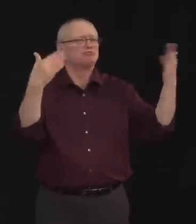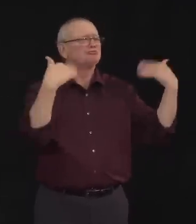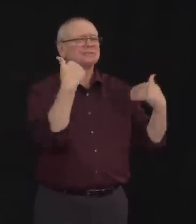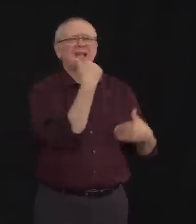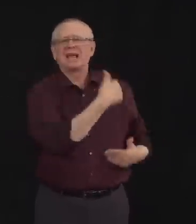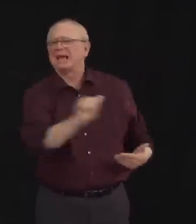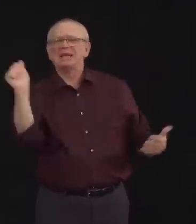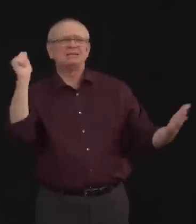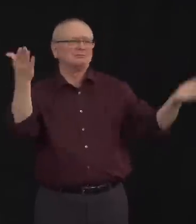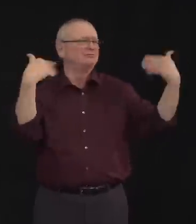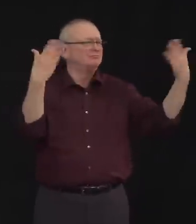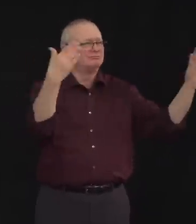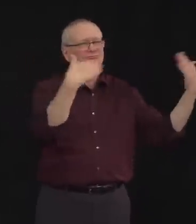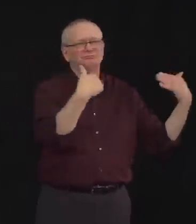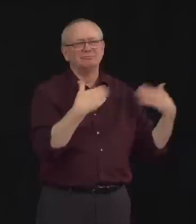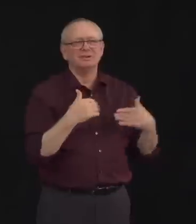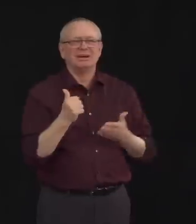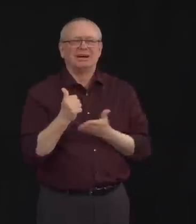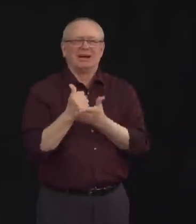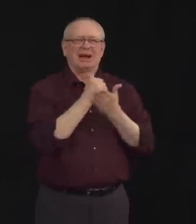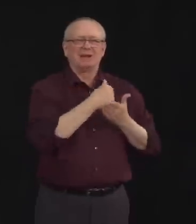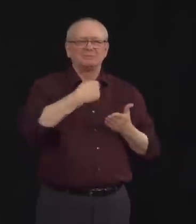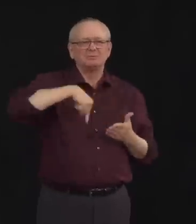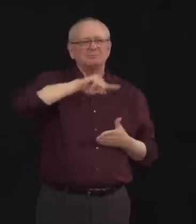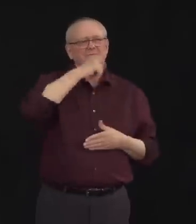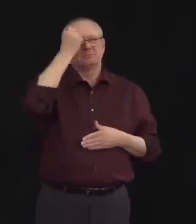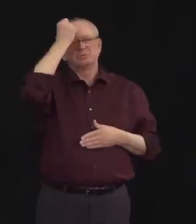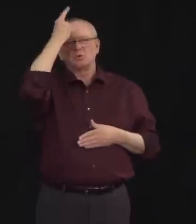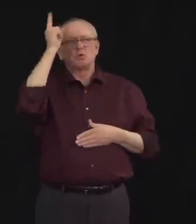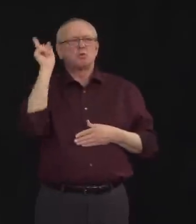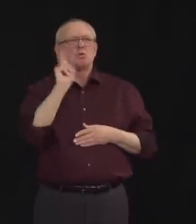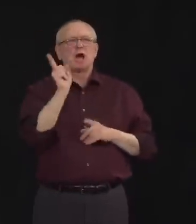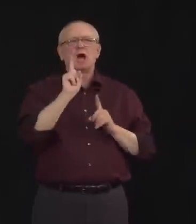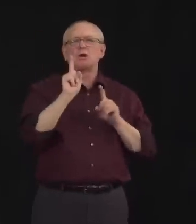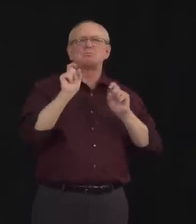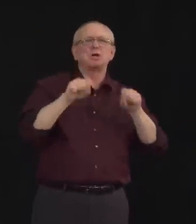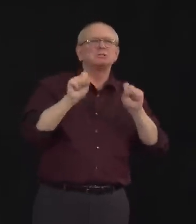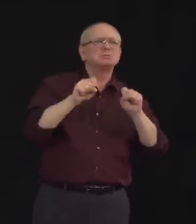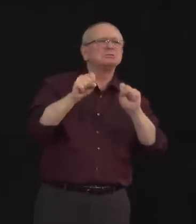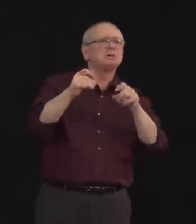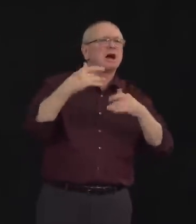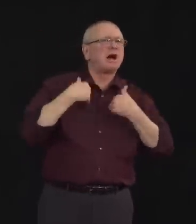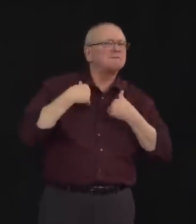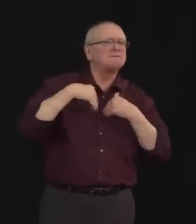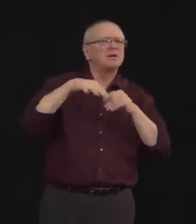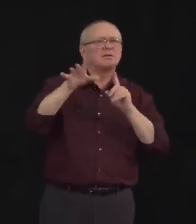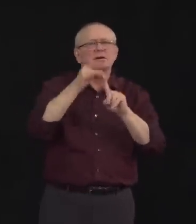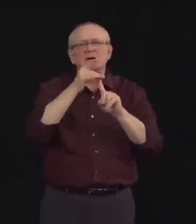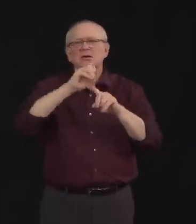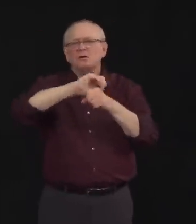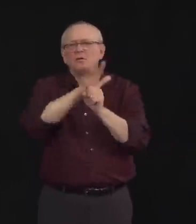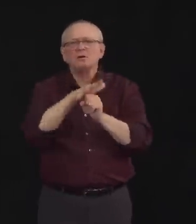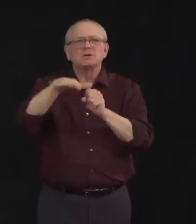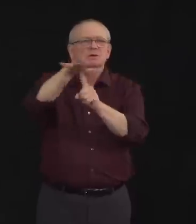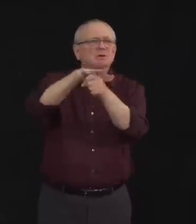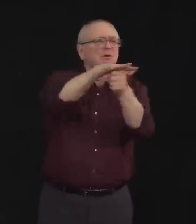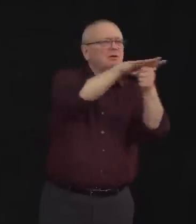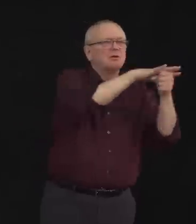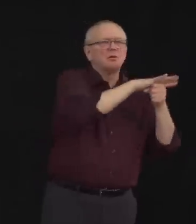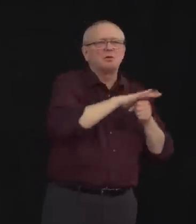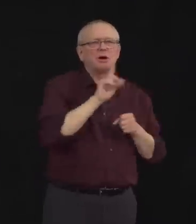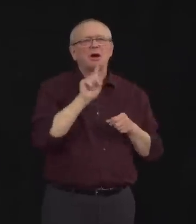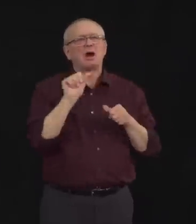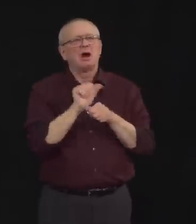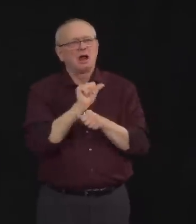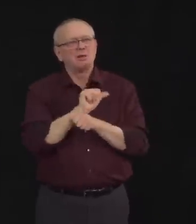as possible of where we may be having cases. So I think that Albertans should be encouraged by